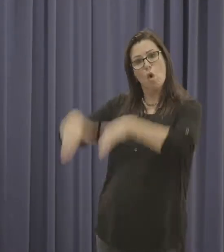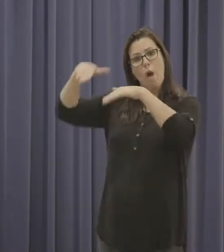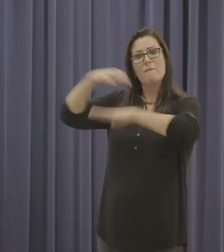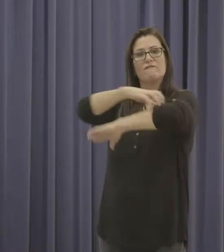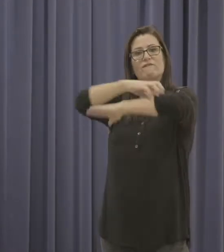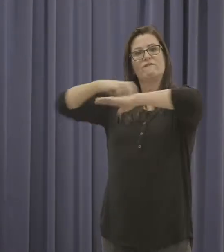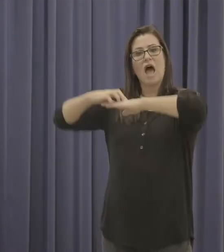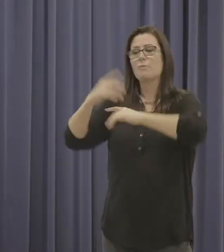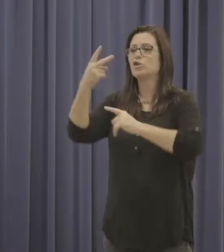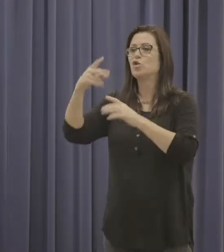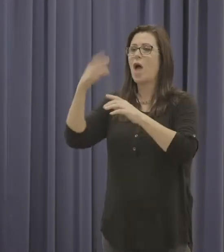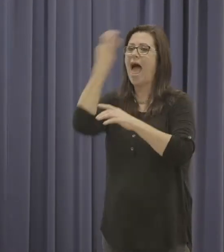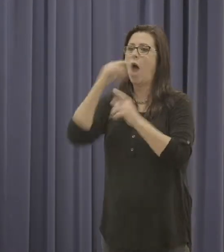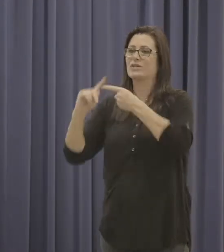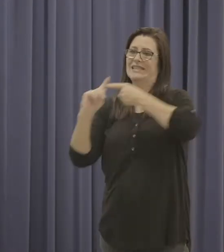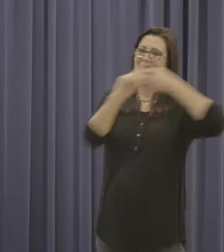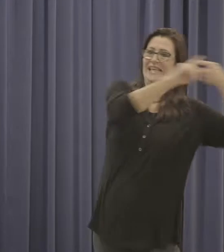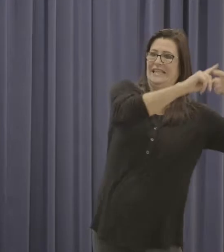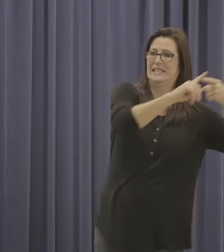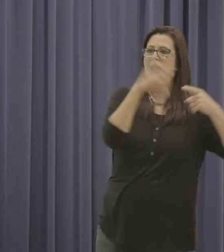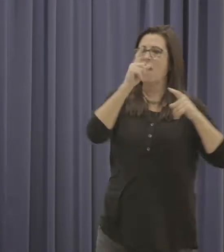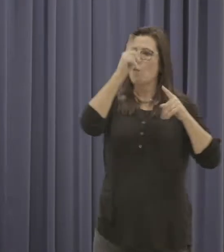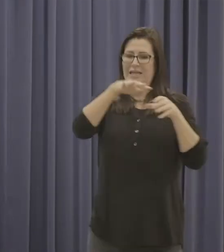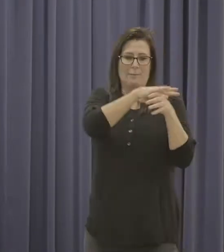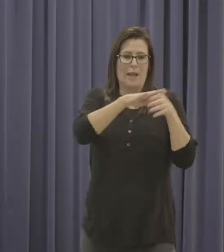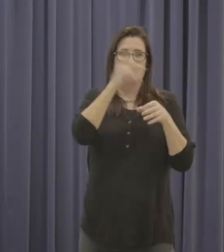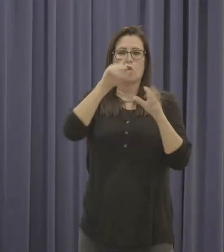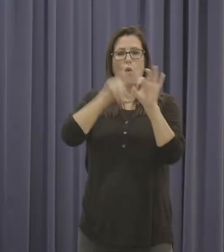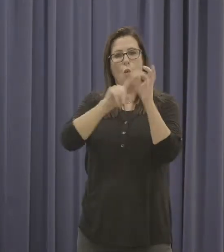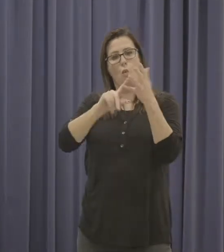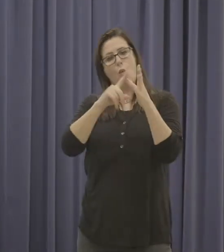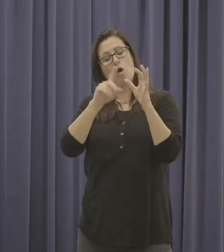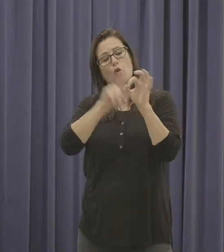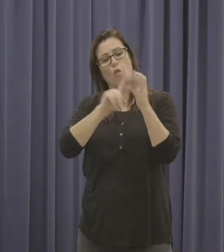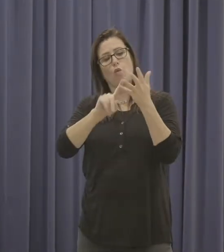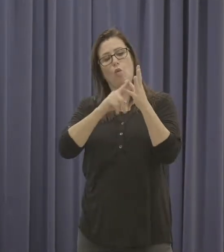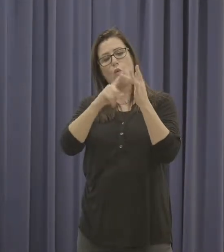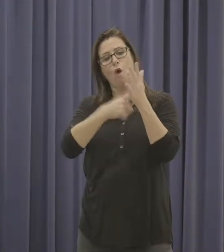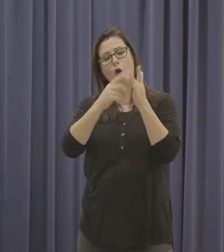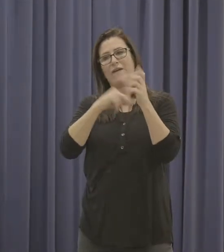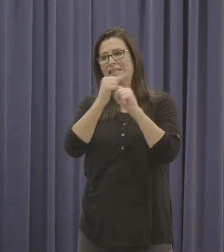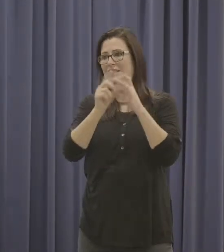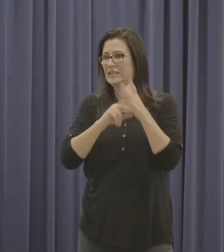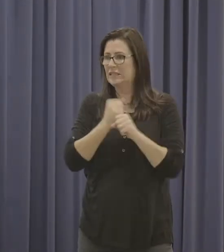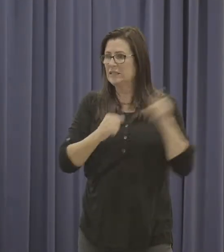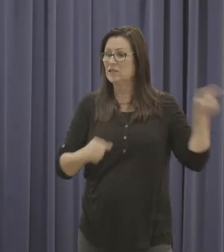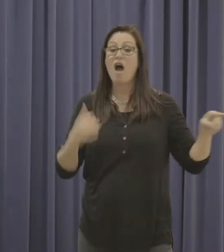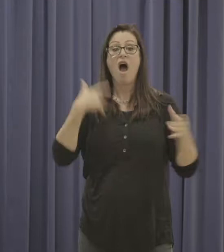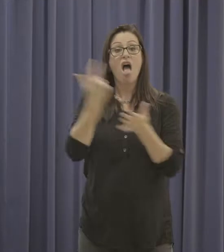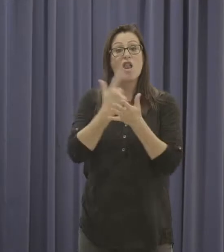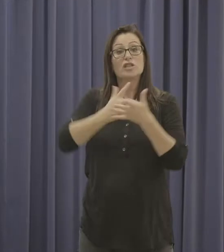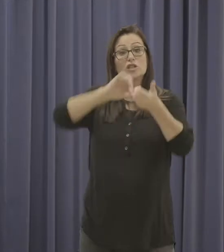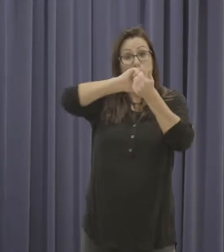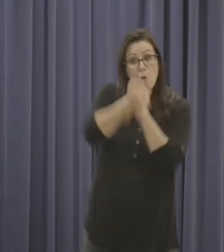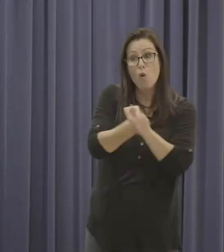of Perth, just outside a small town called Quirinding. I played a lot of sports in primary